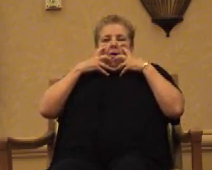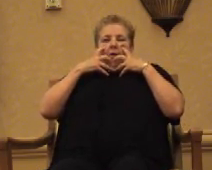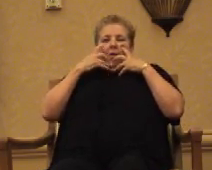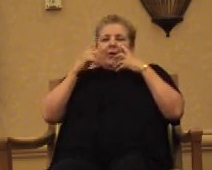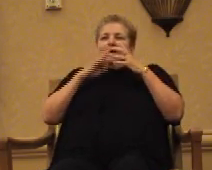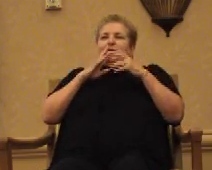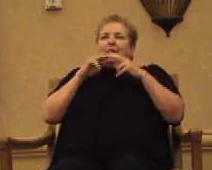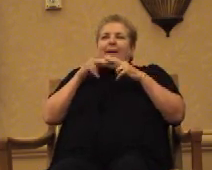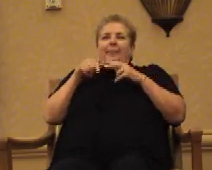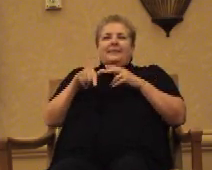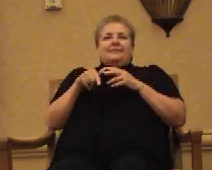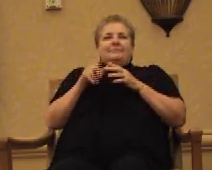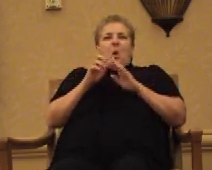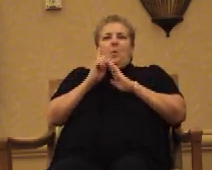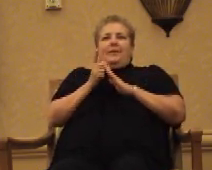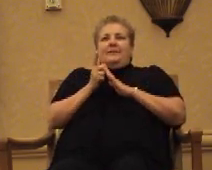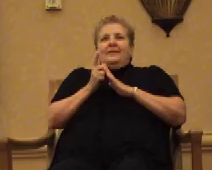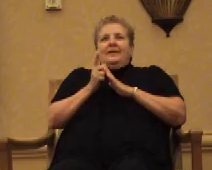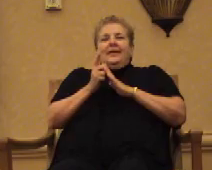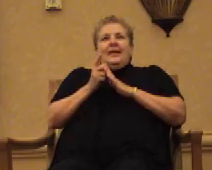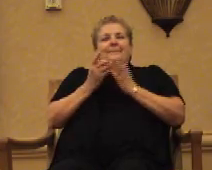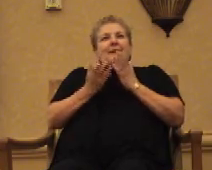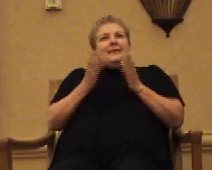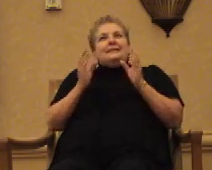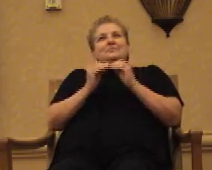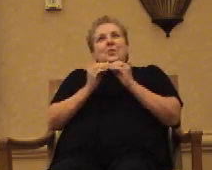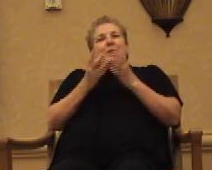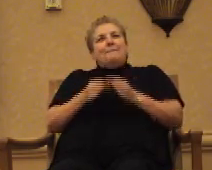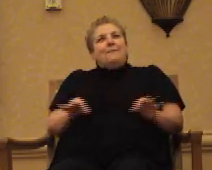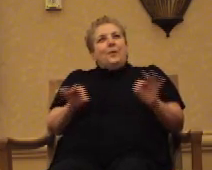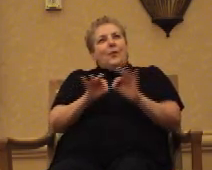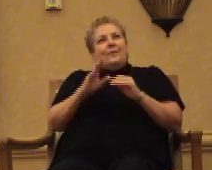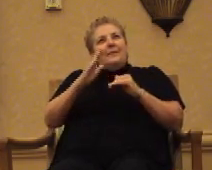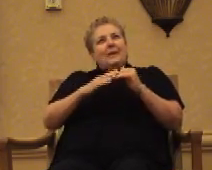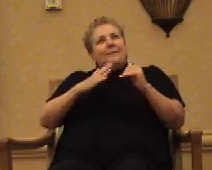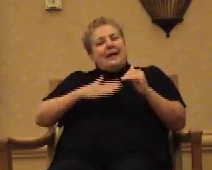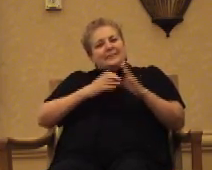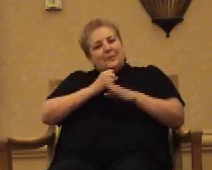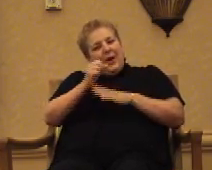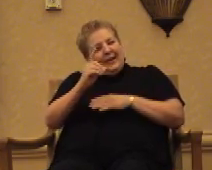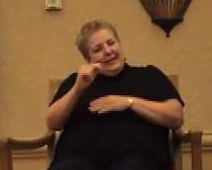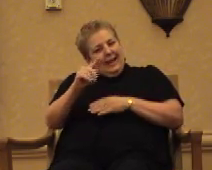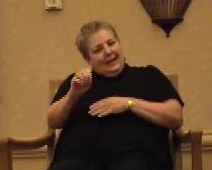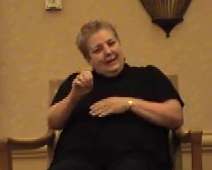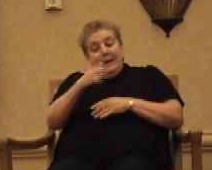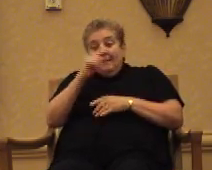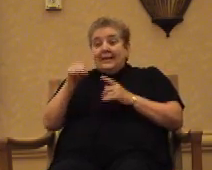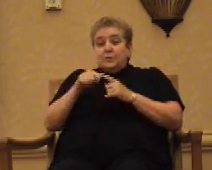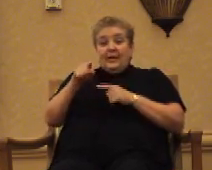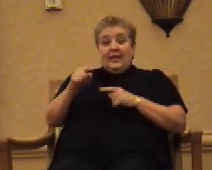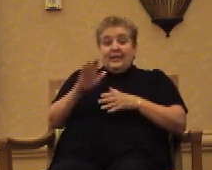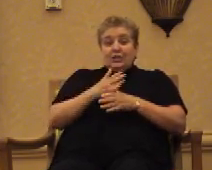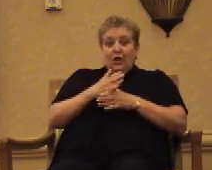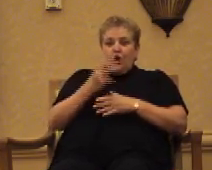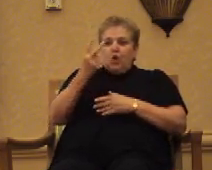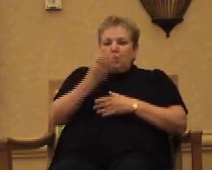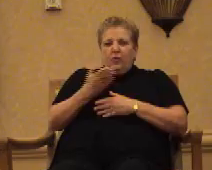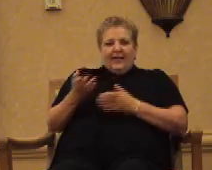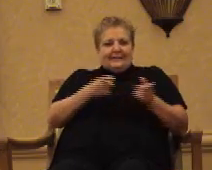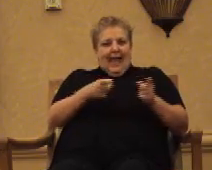it's maybe more important than my sobriety date, because he shared and 2 things happened. 1, I